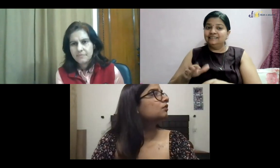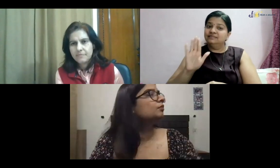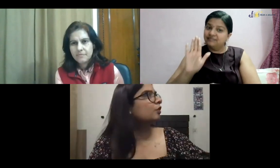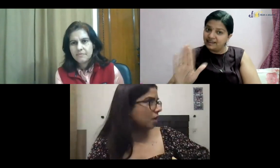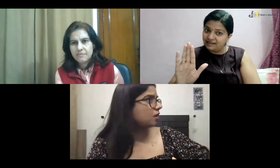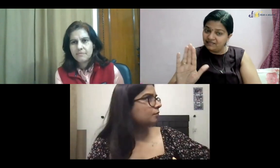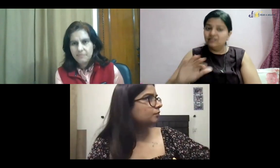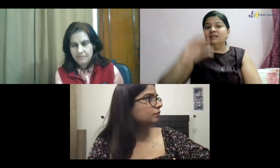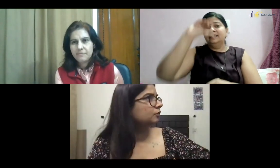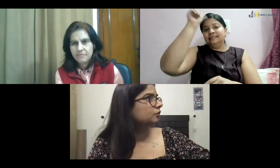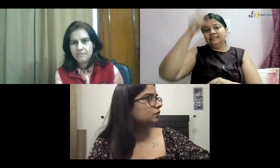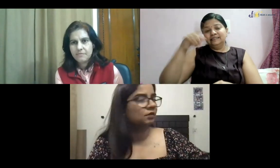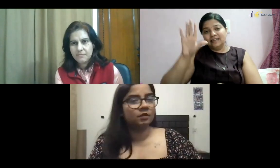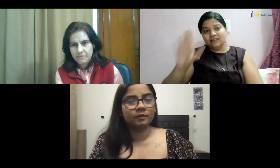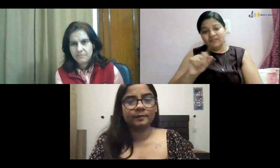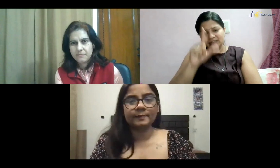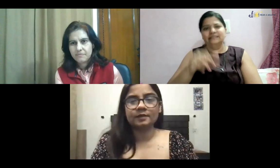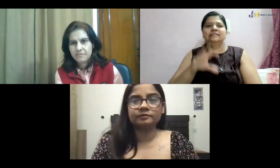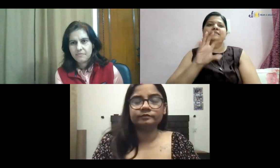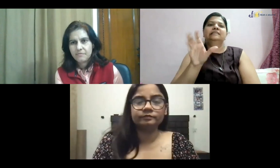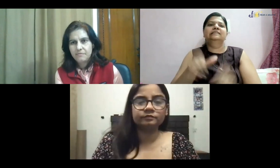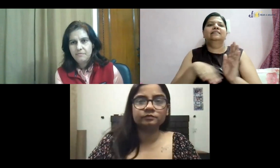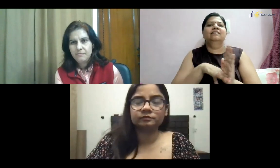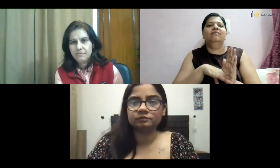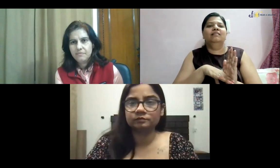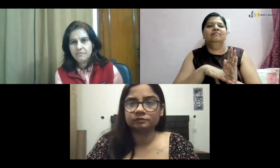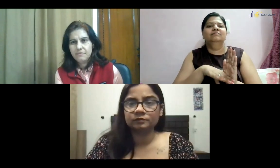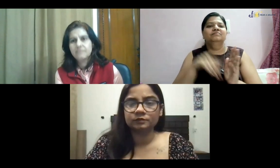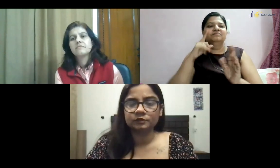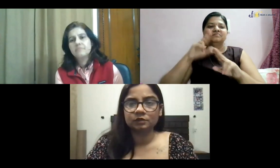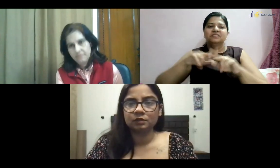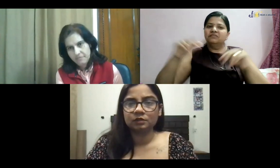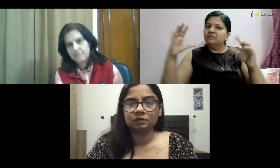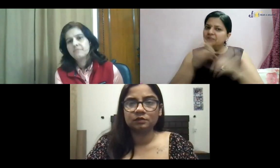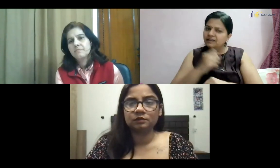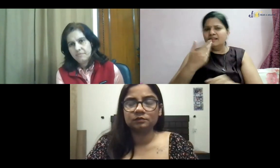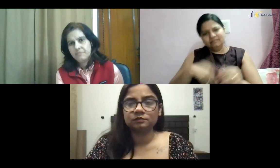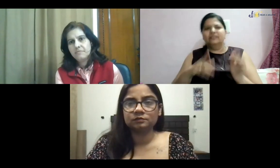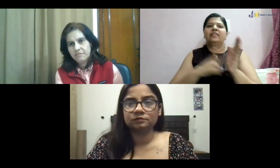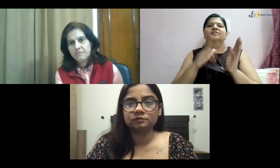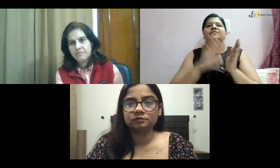complaint to CCPD. State also has state commissioners for persons with disabilities,